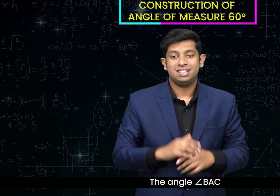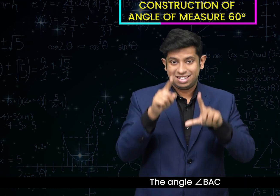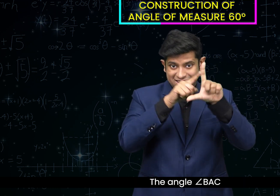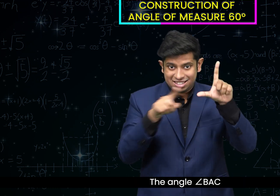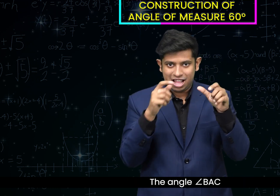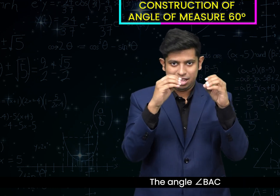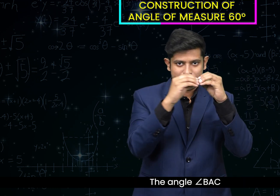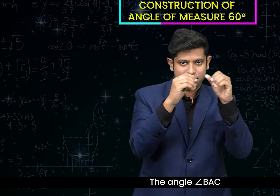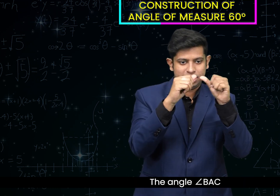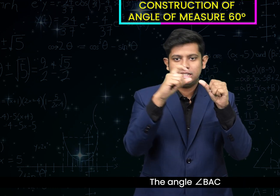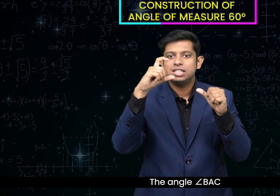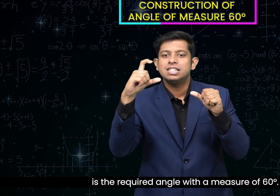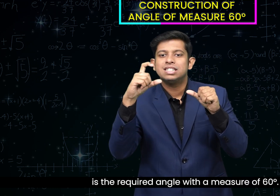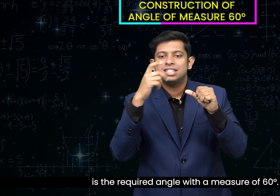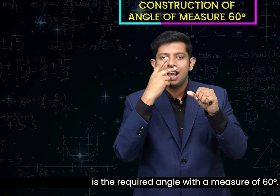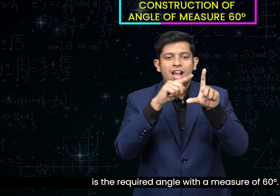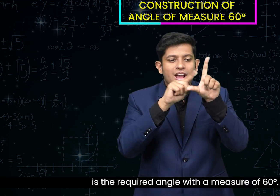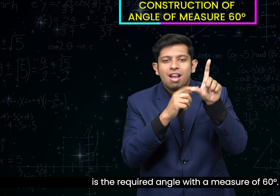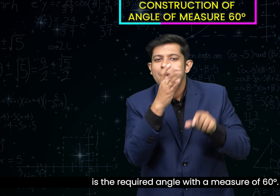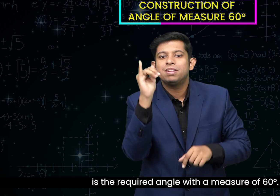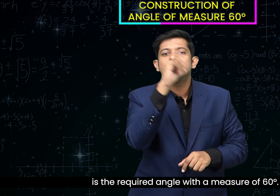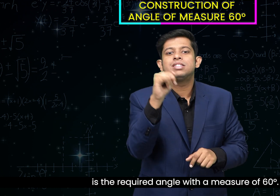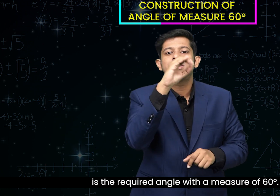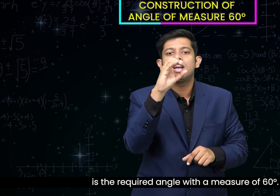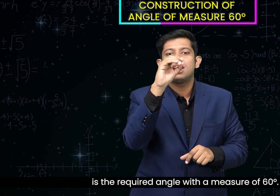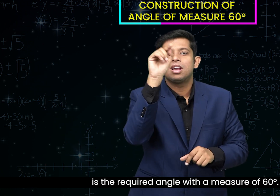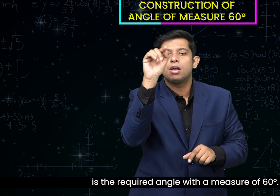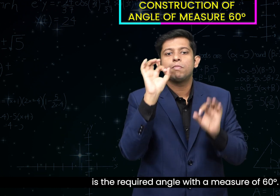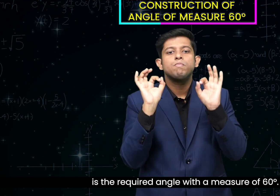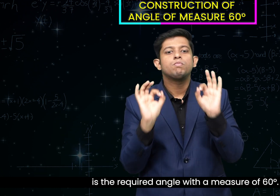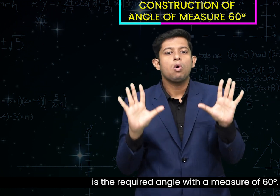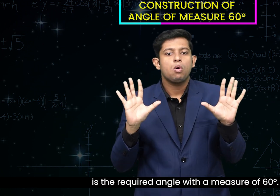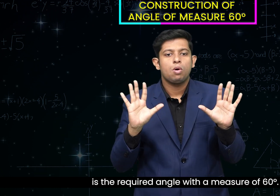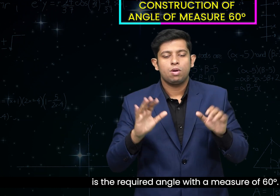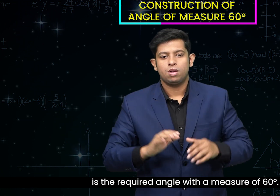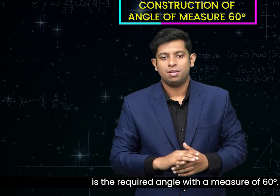The angle BAC is the required angle with a measure of 60 degrees.